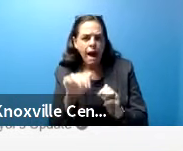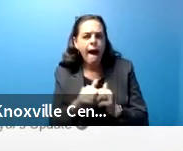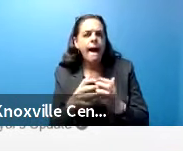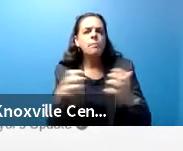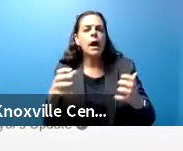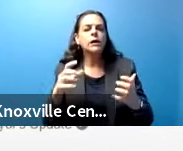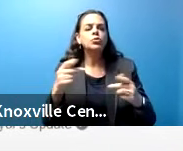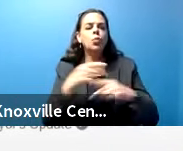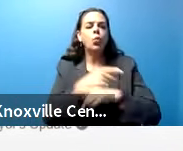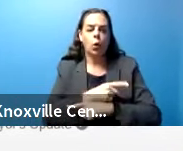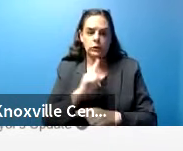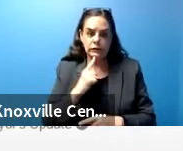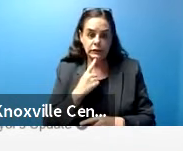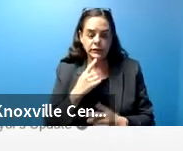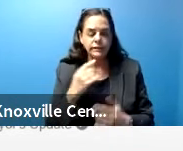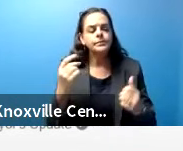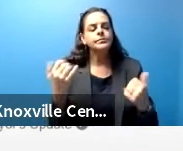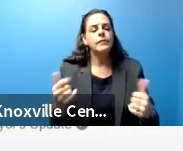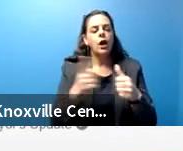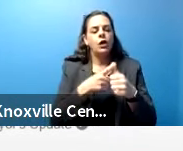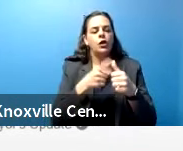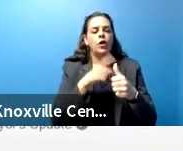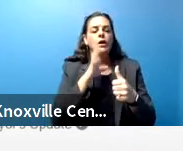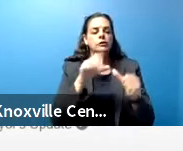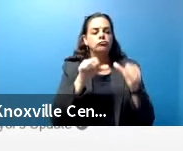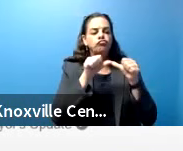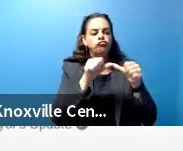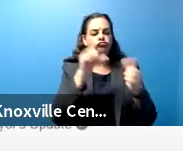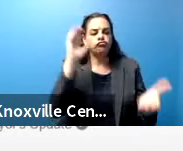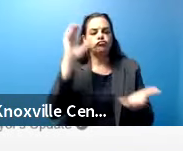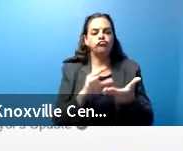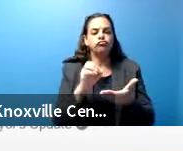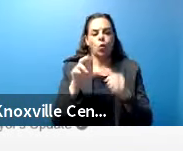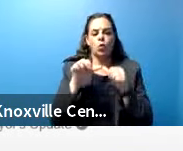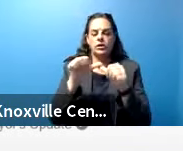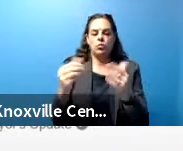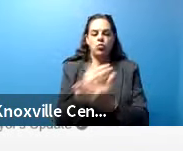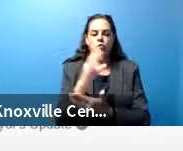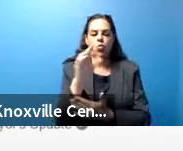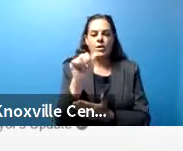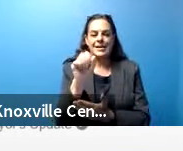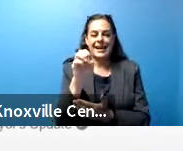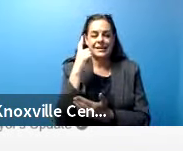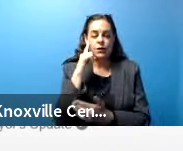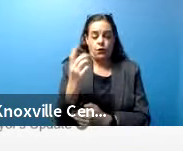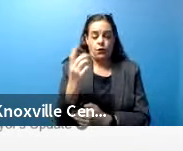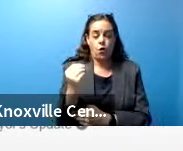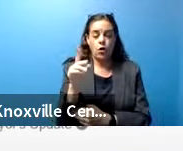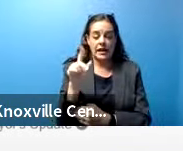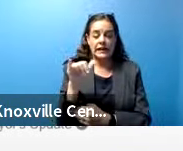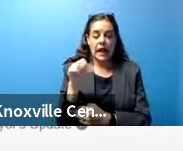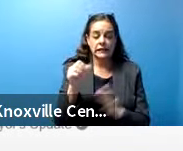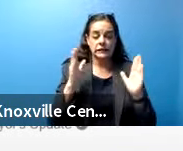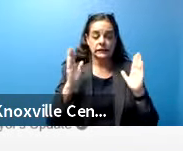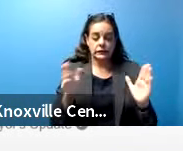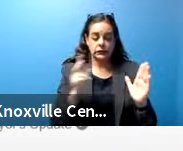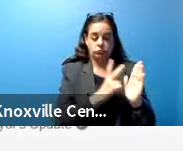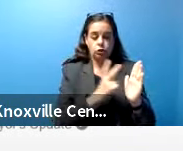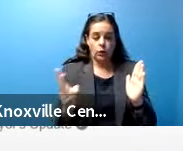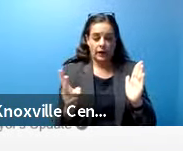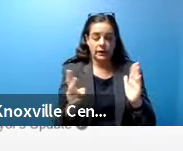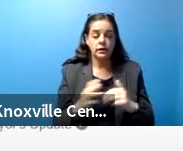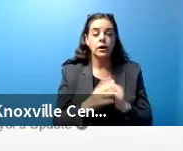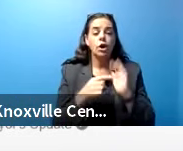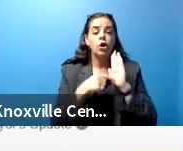first benchmark, sustained reduction or stability in new cases for 14 days. To illustrate